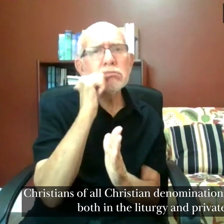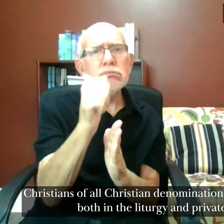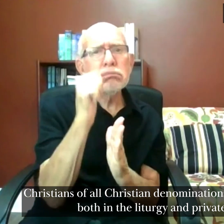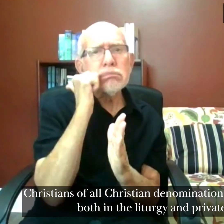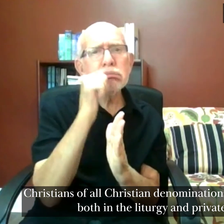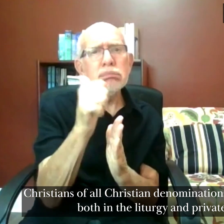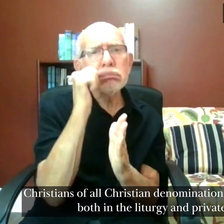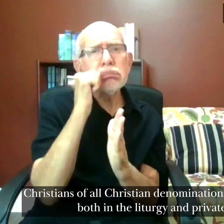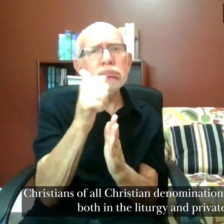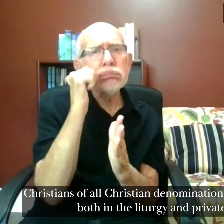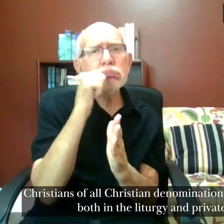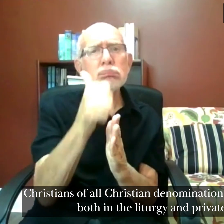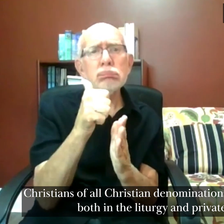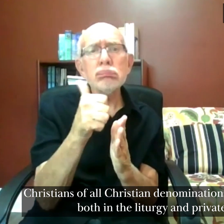privately.